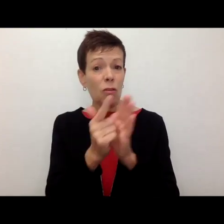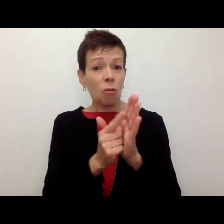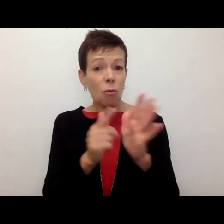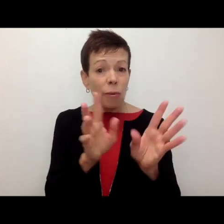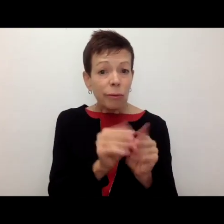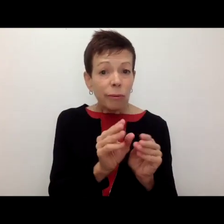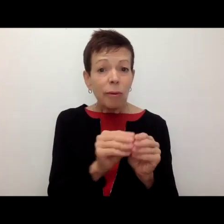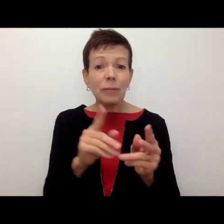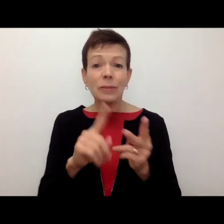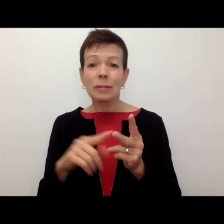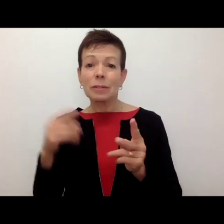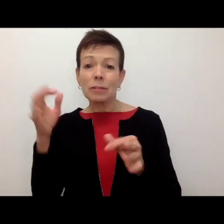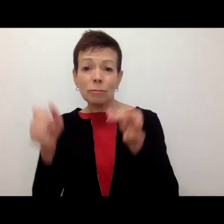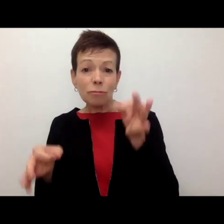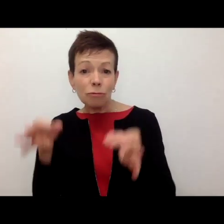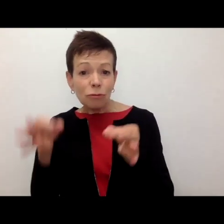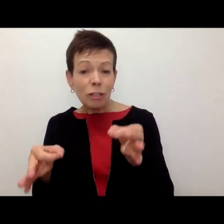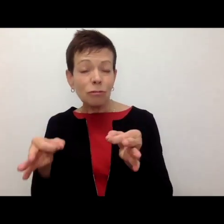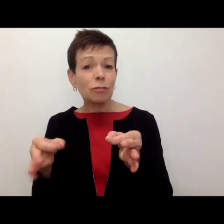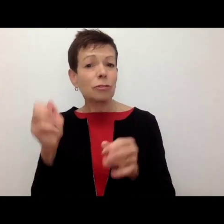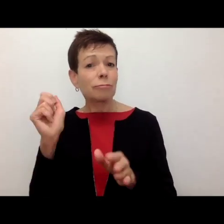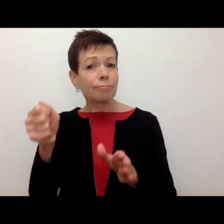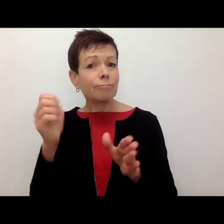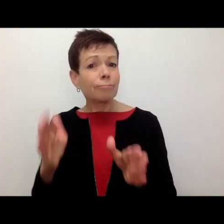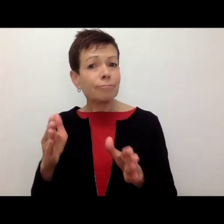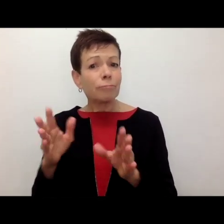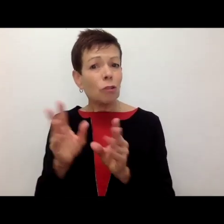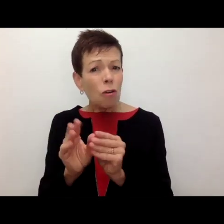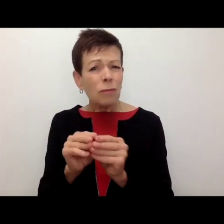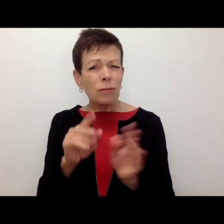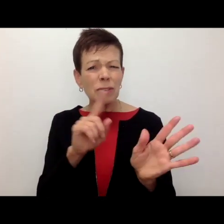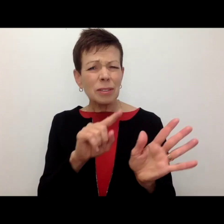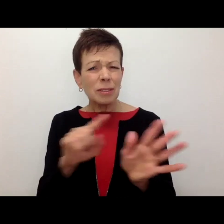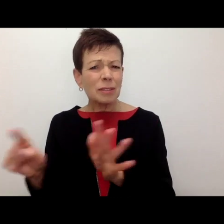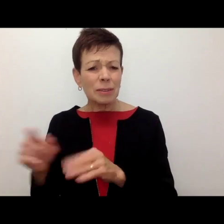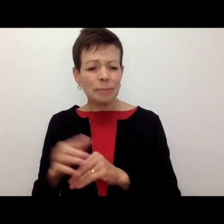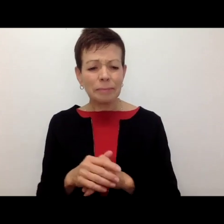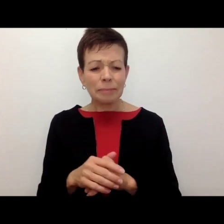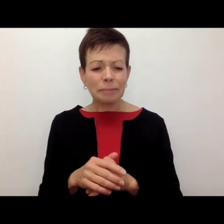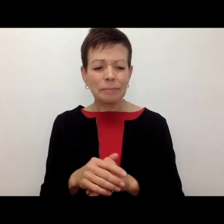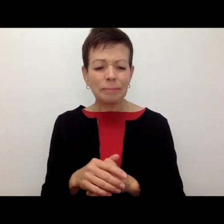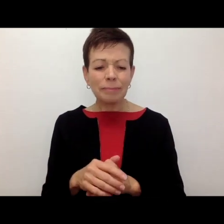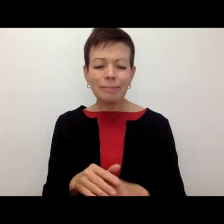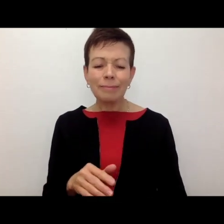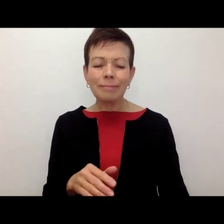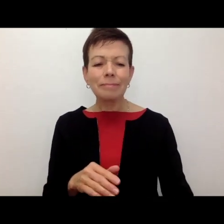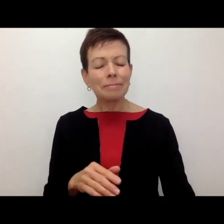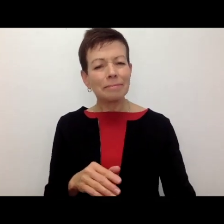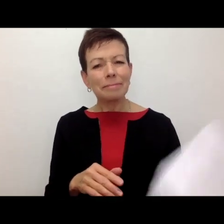was willing to go to those law conferences to speak to judges, to speak to lawyers about the importance of